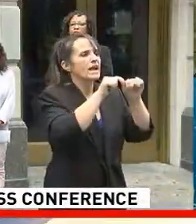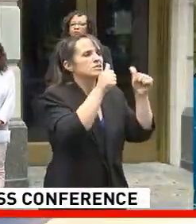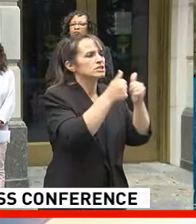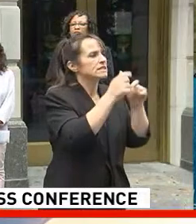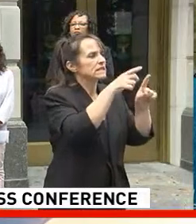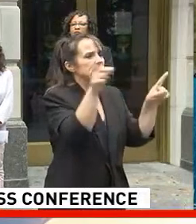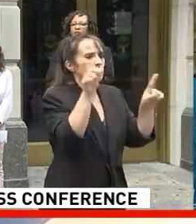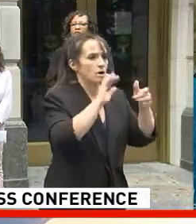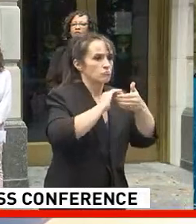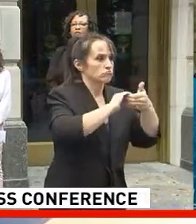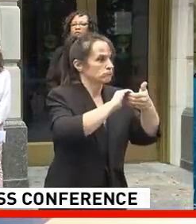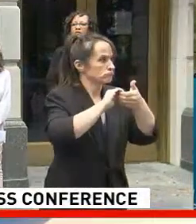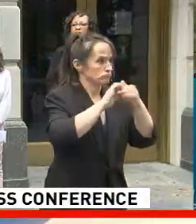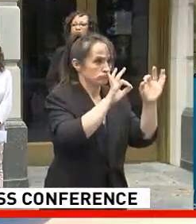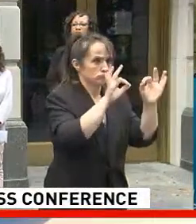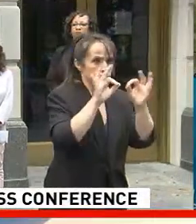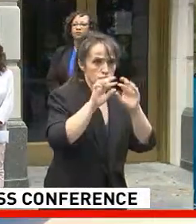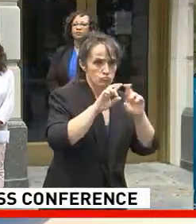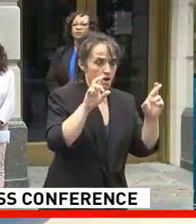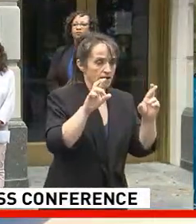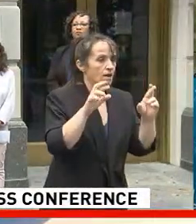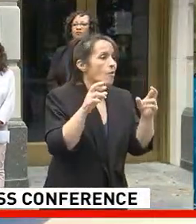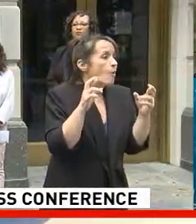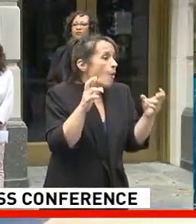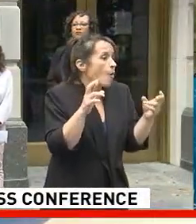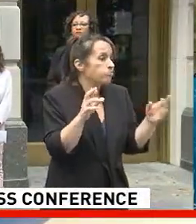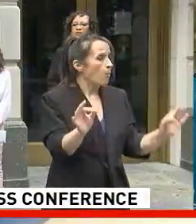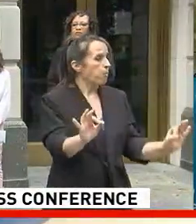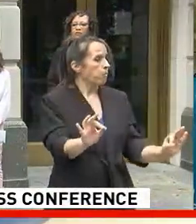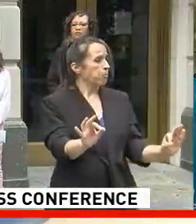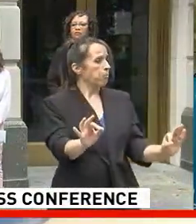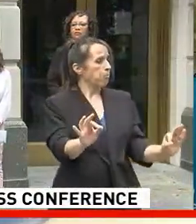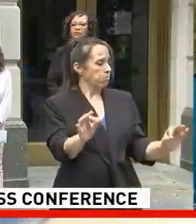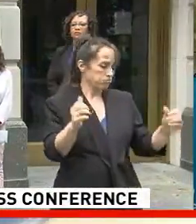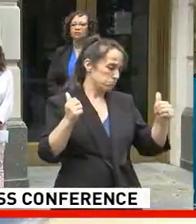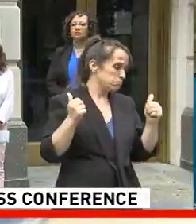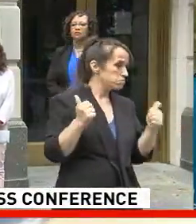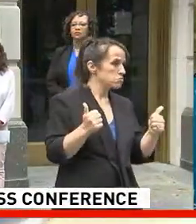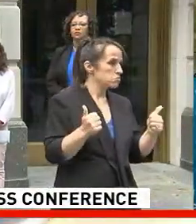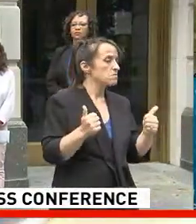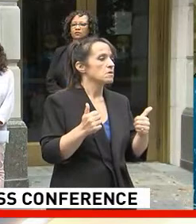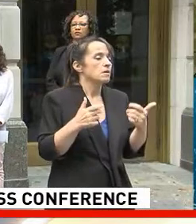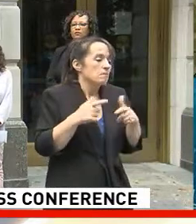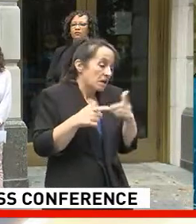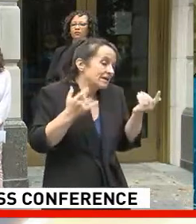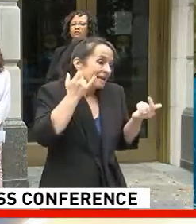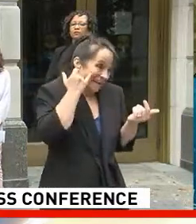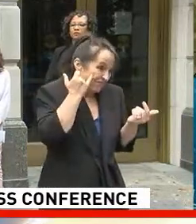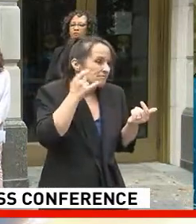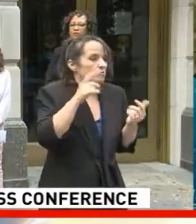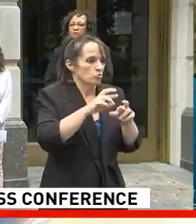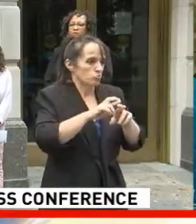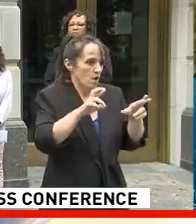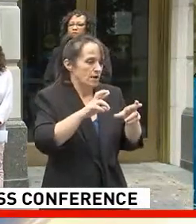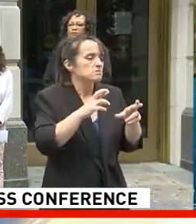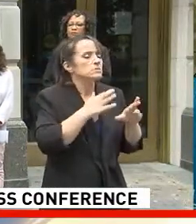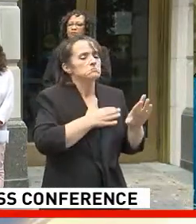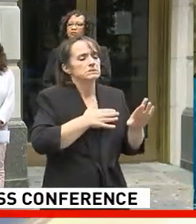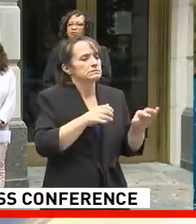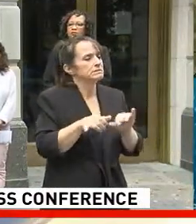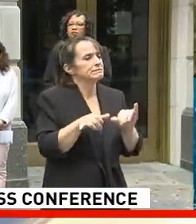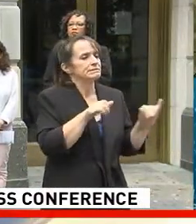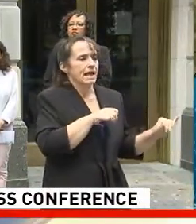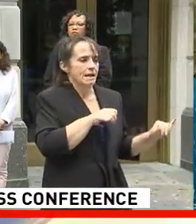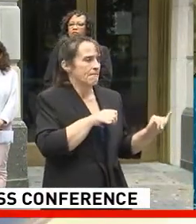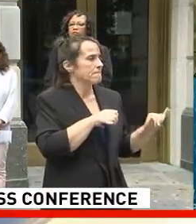hope we don't have to use those. So as the mayor said, please stay out of the flooded streets, stay in a safe place. We have those